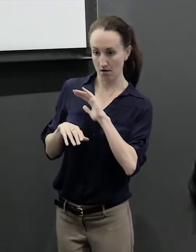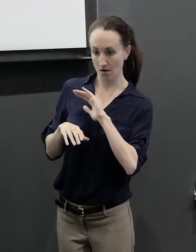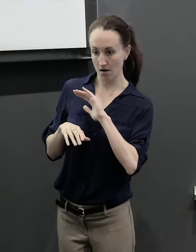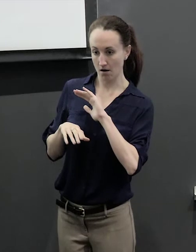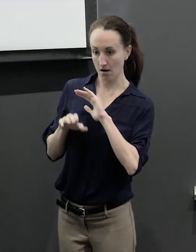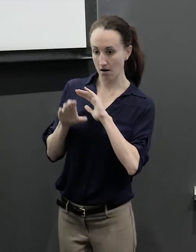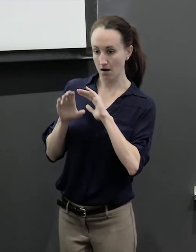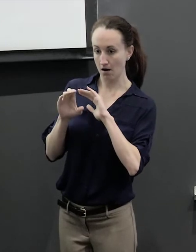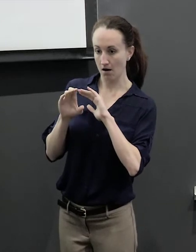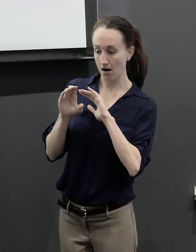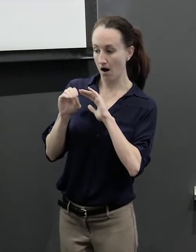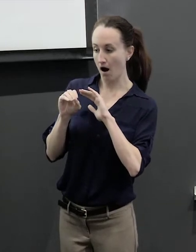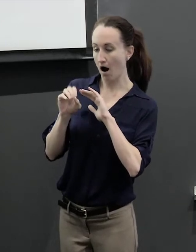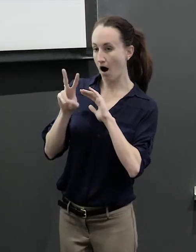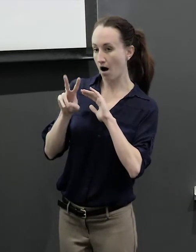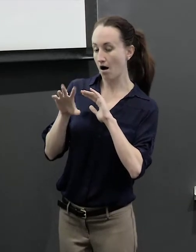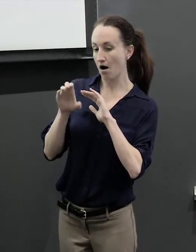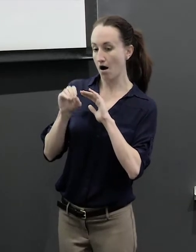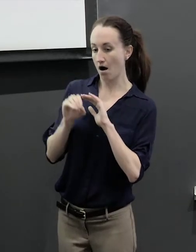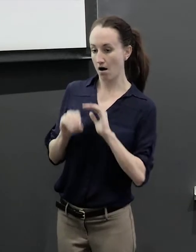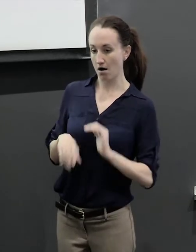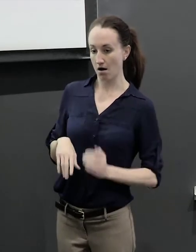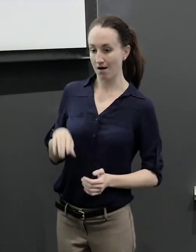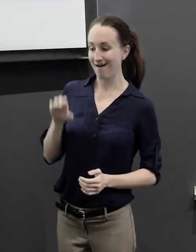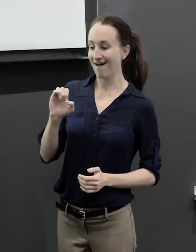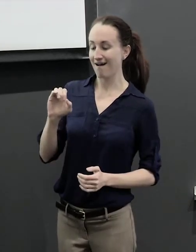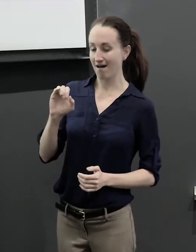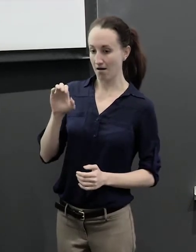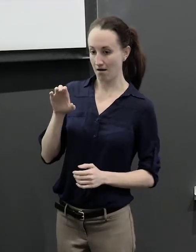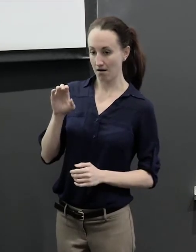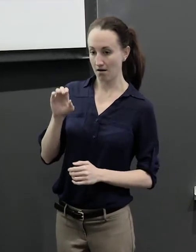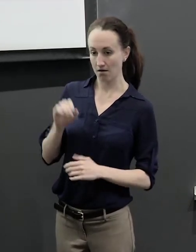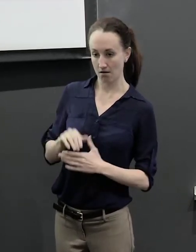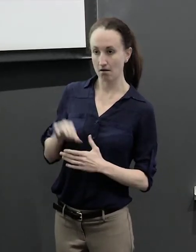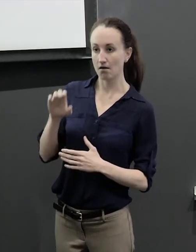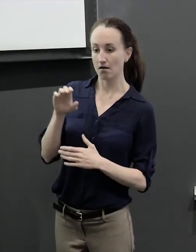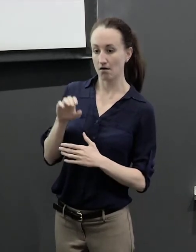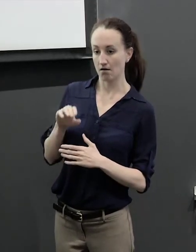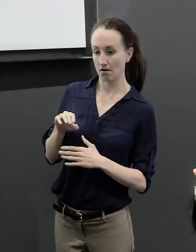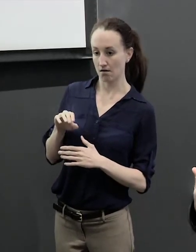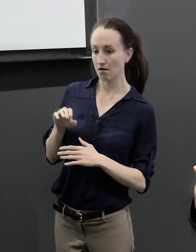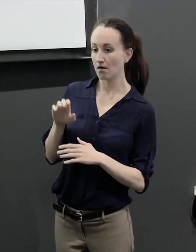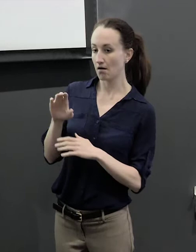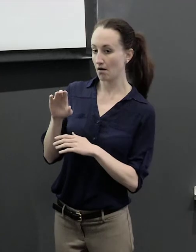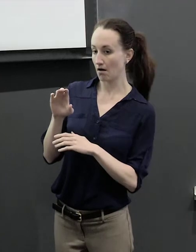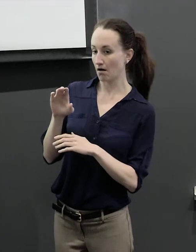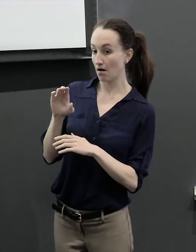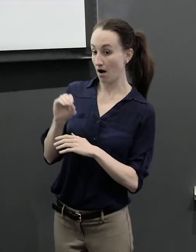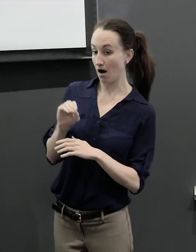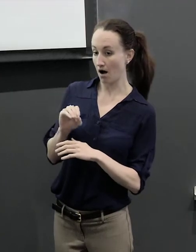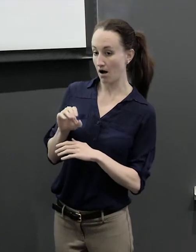for instance, in Algonquian, where there are distinctions among third persons. But